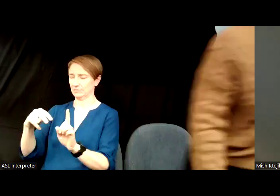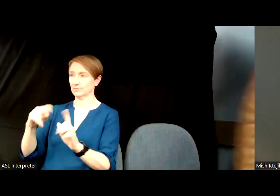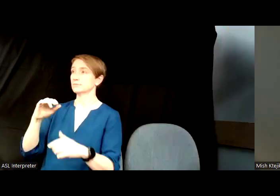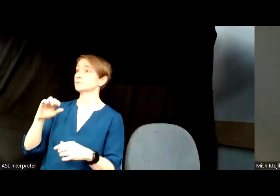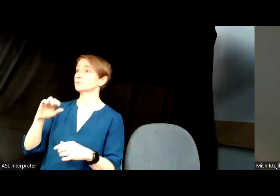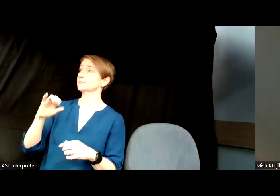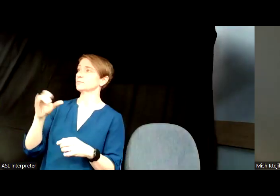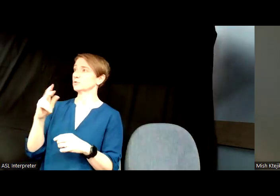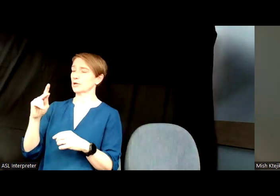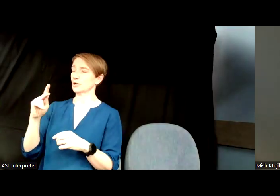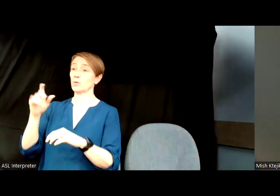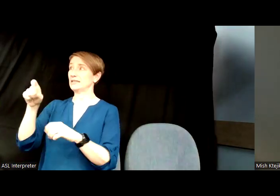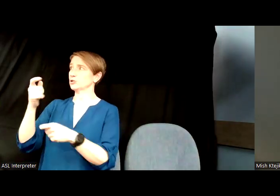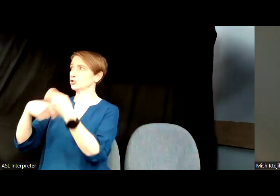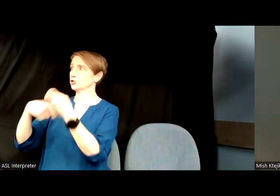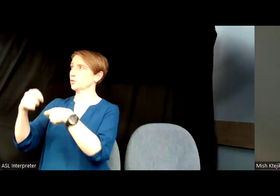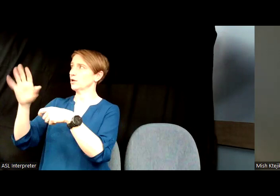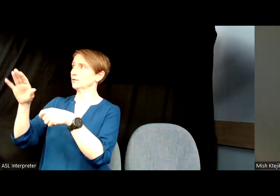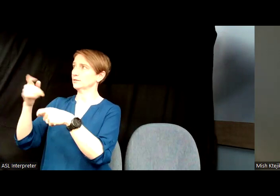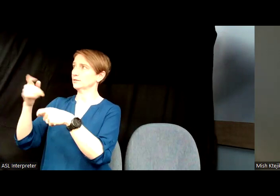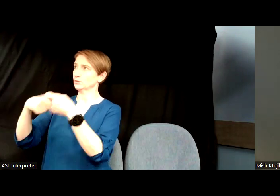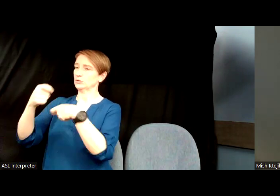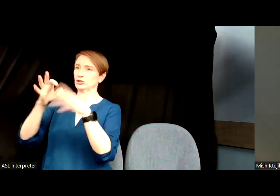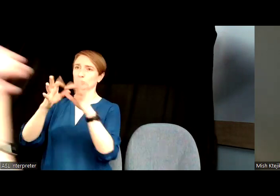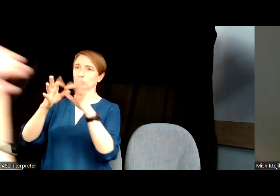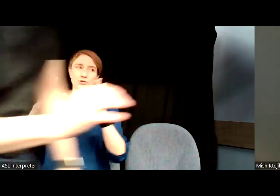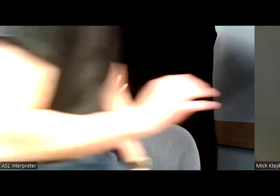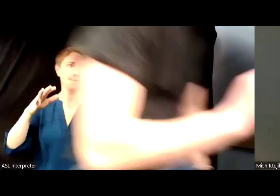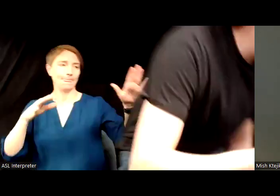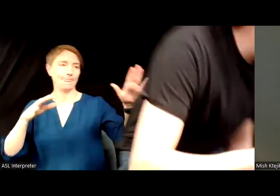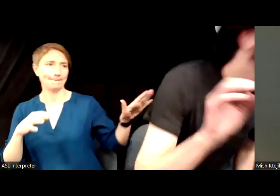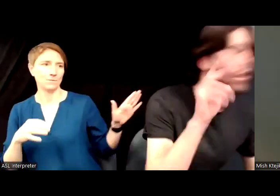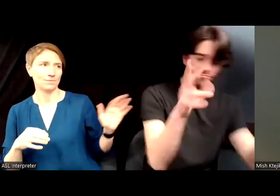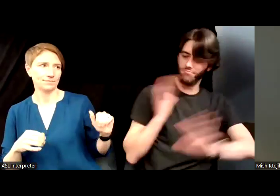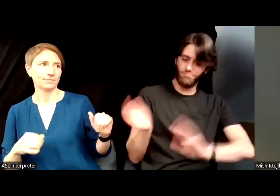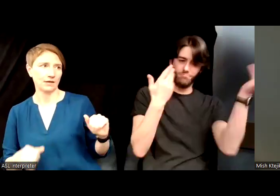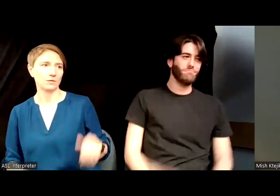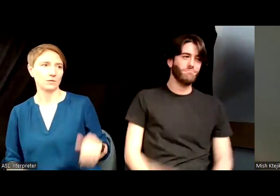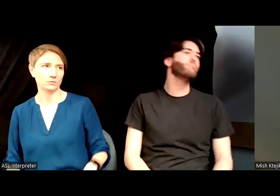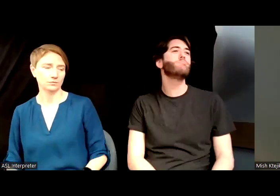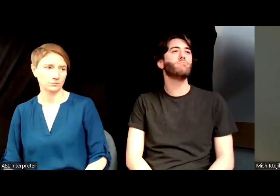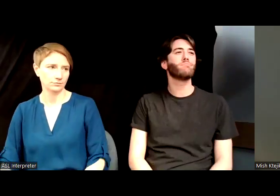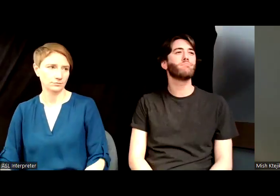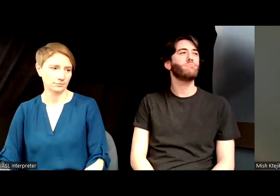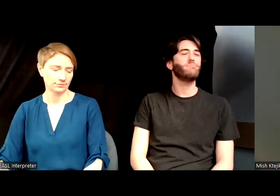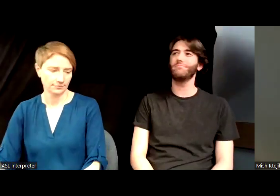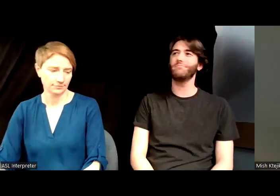And we need to switch interpreter this time. This is gonna be my last comment. Sure, we can switch